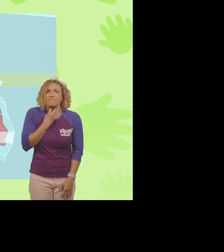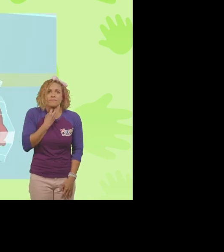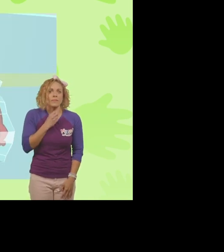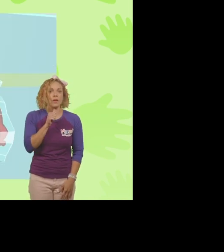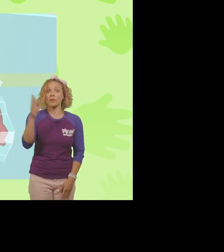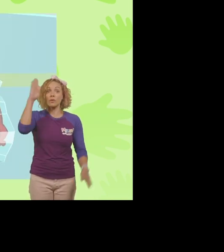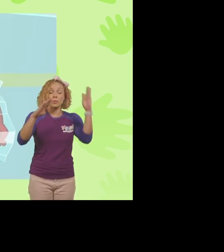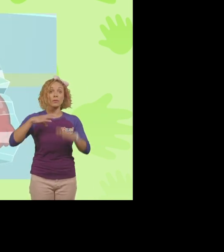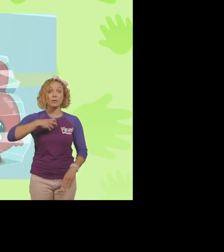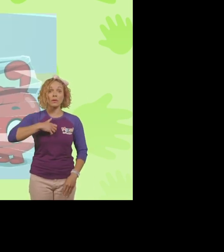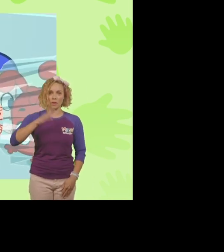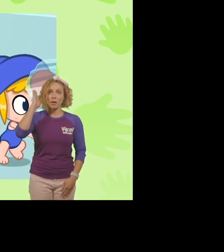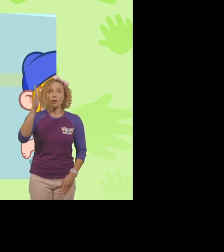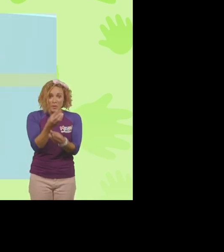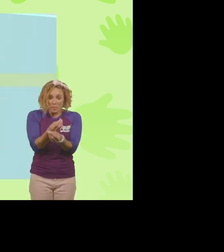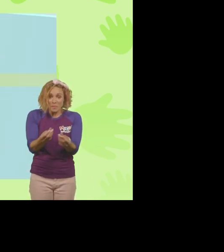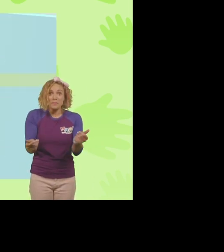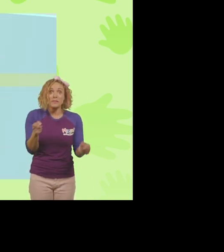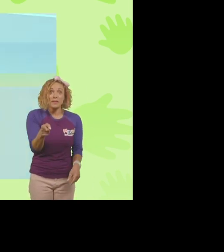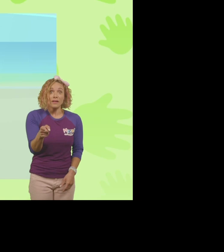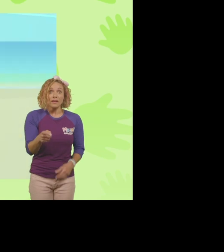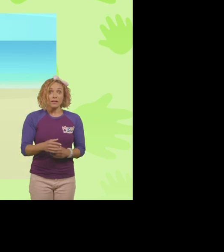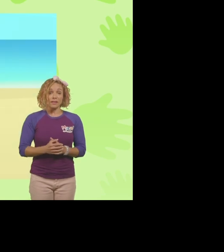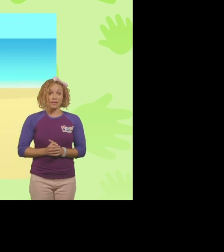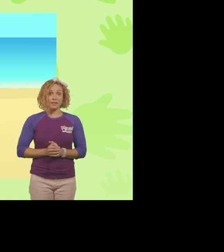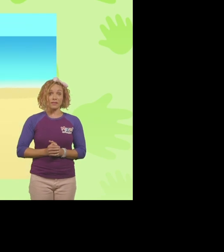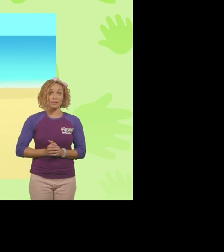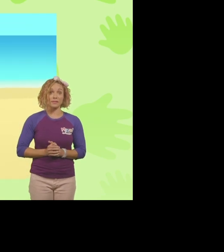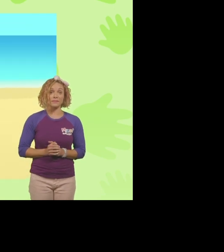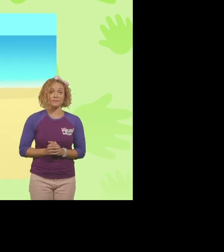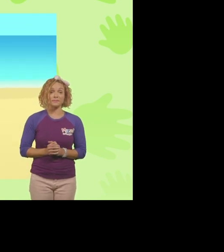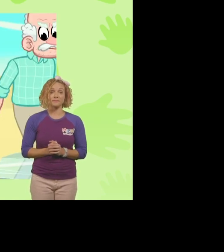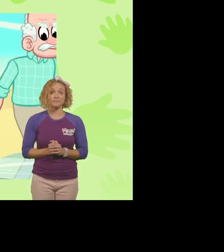Don't worry, Morphle. I'll get you out of there.